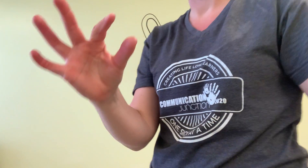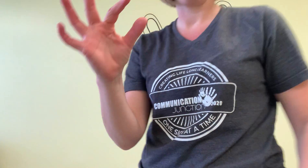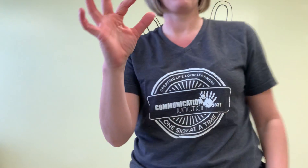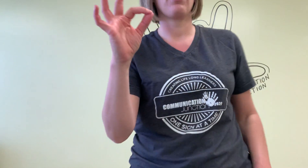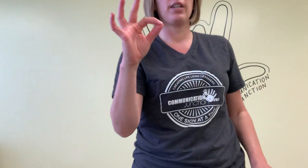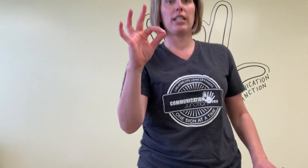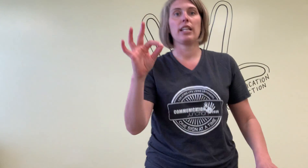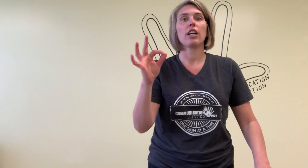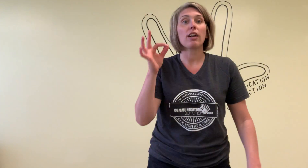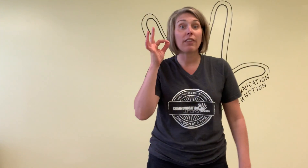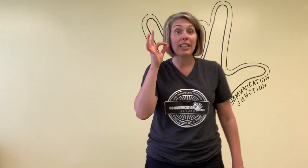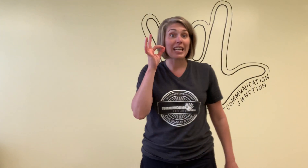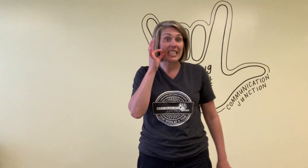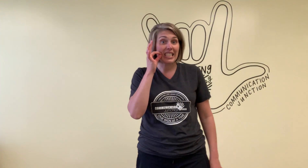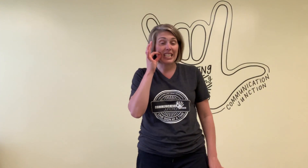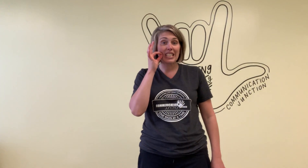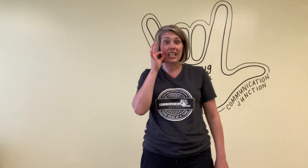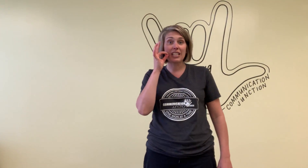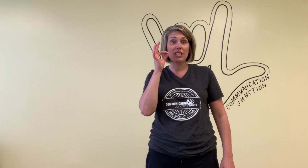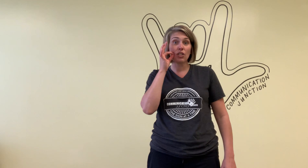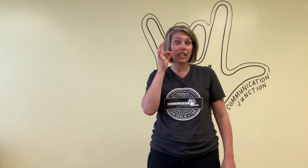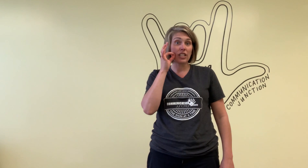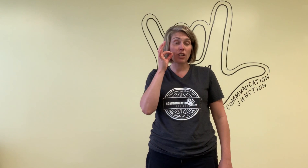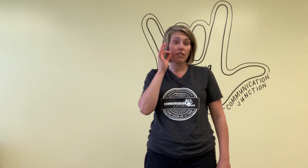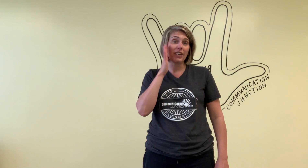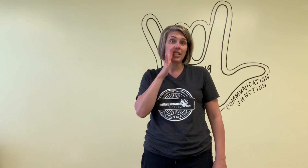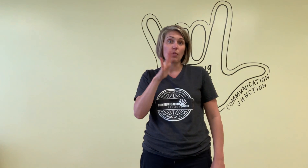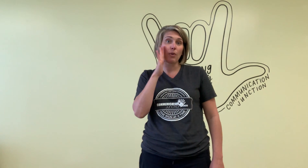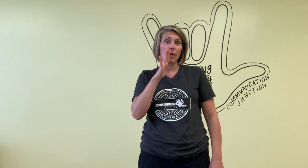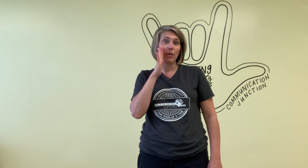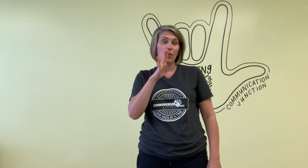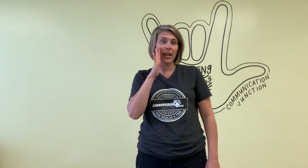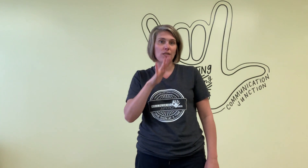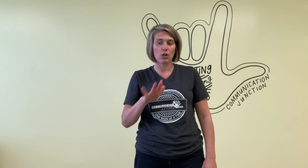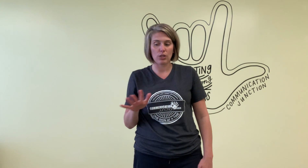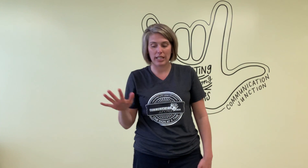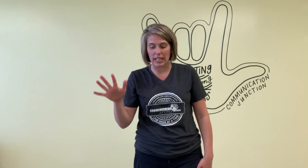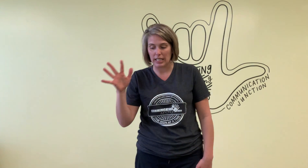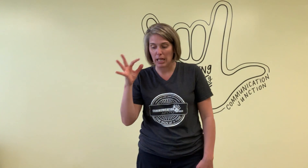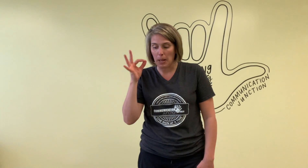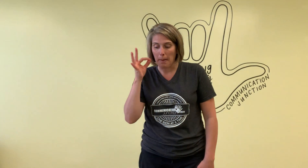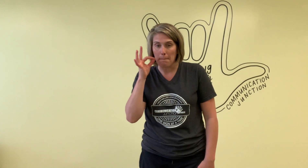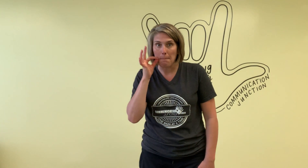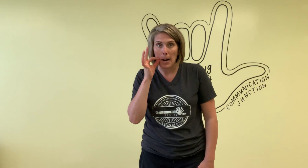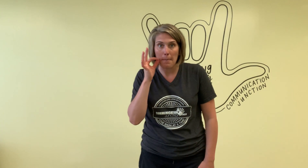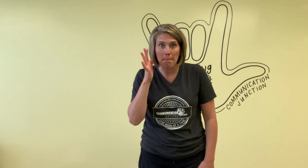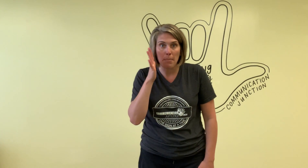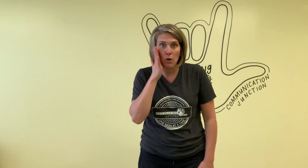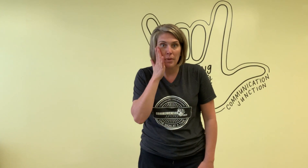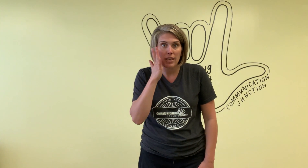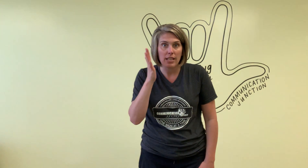there we go. Take our F hand and it stings us, lands on our face, and we wipe it away. So it goes like this.